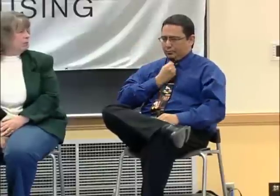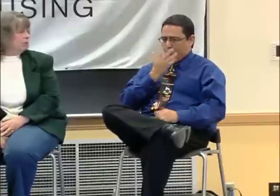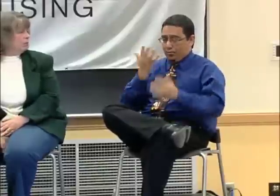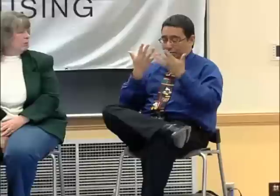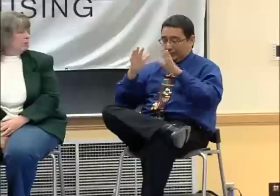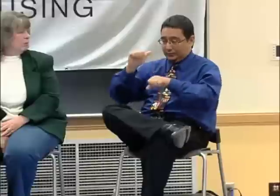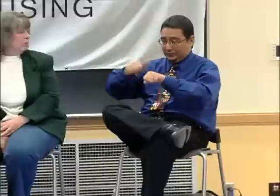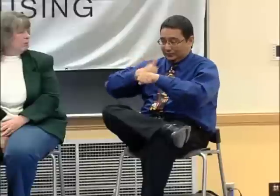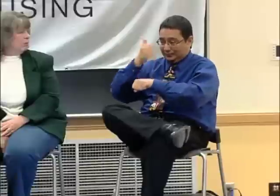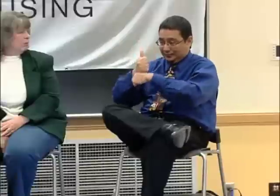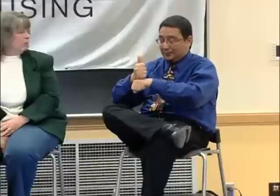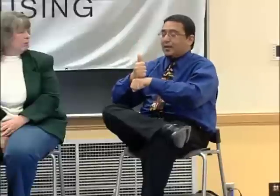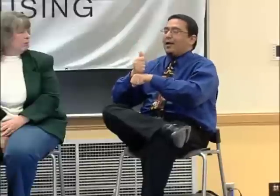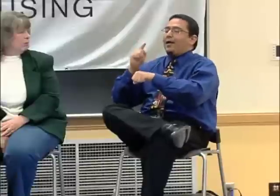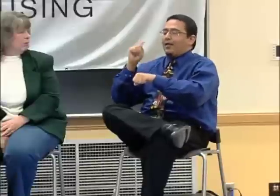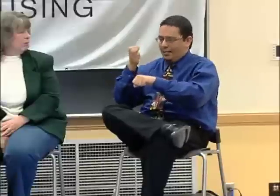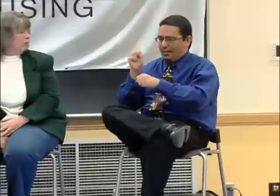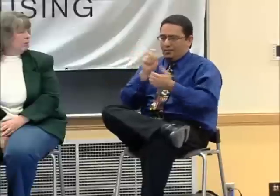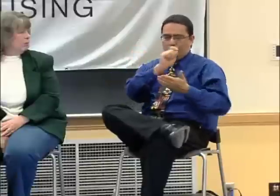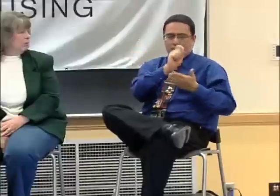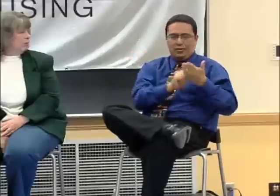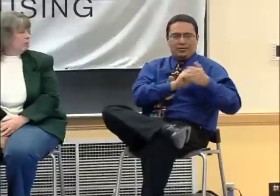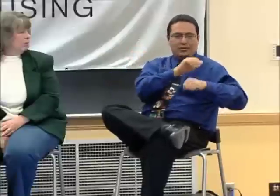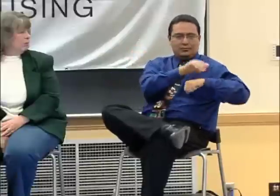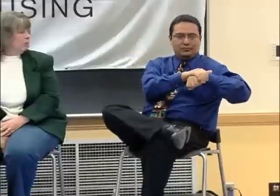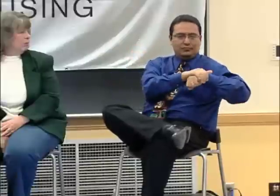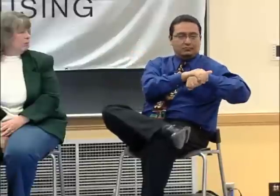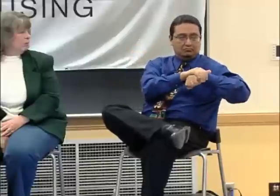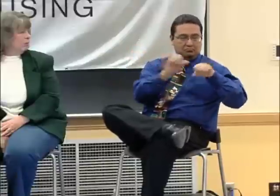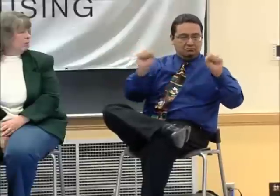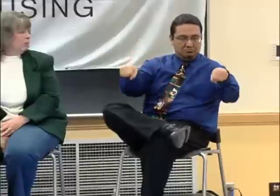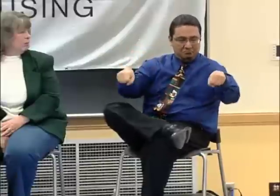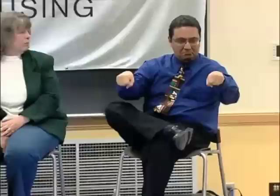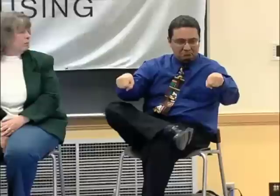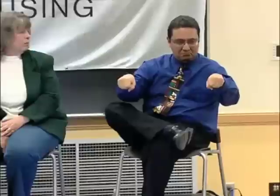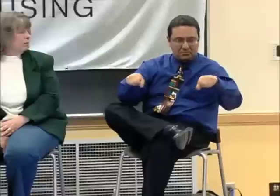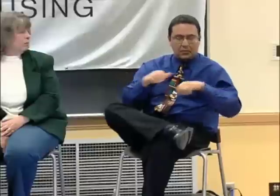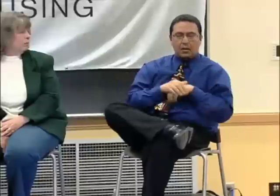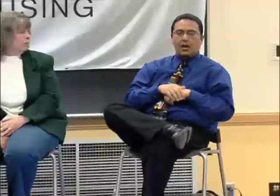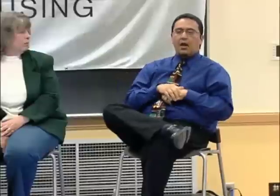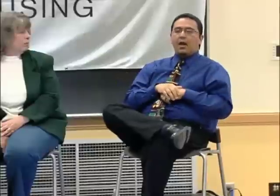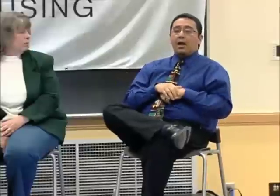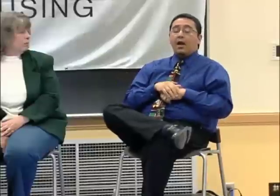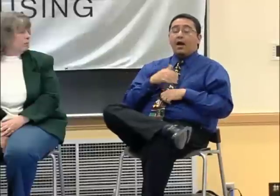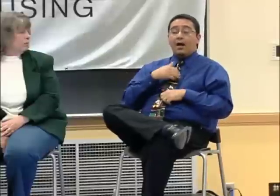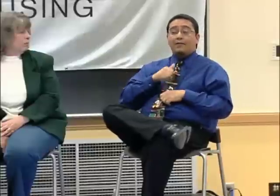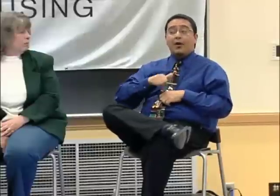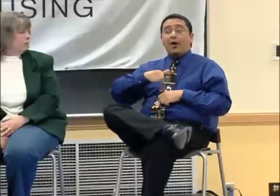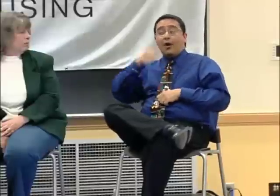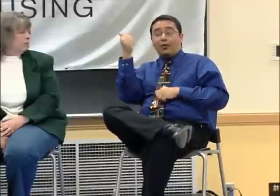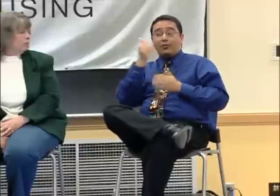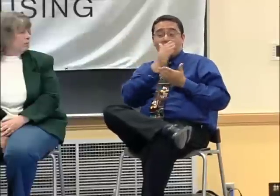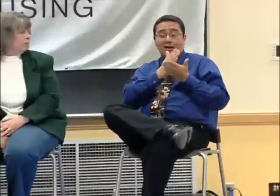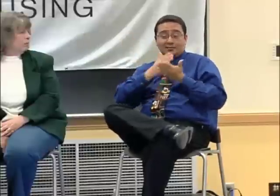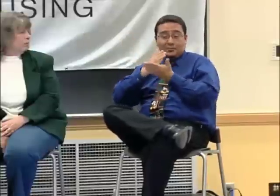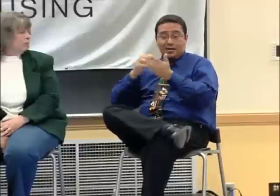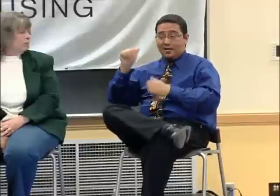And so the ASL poetry is set up first and then written into English.